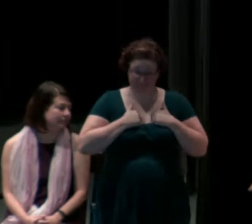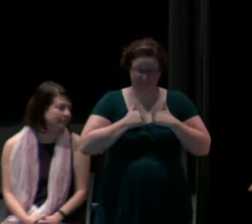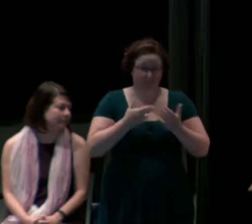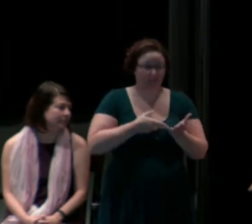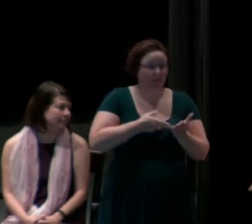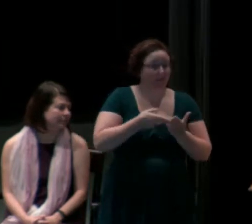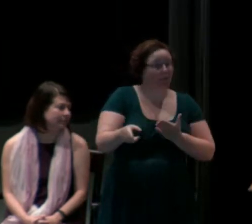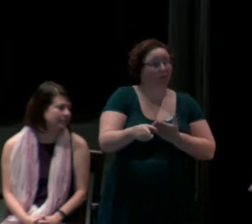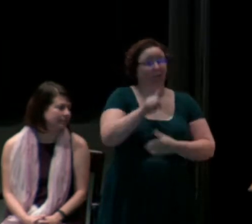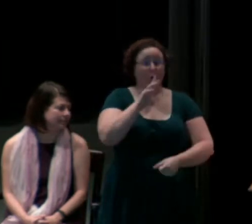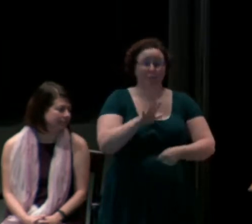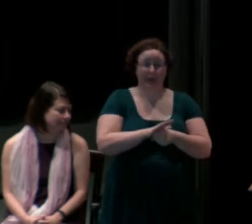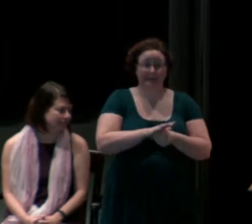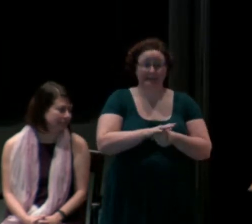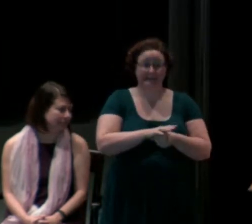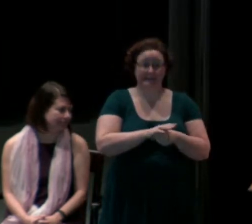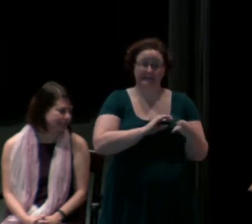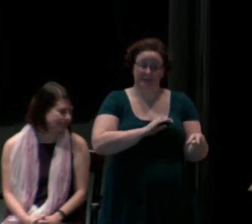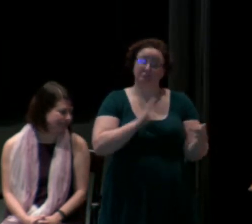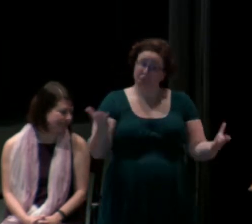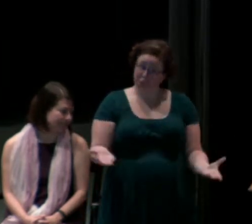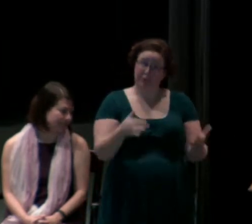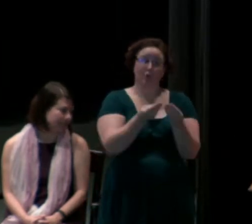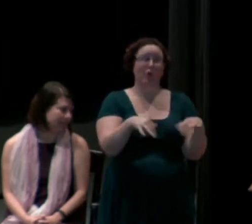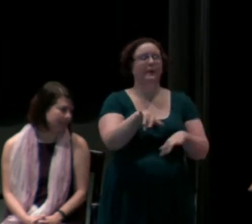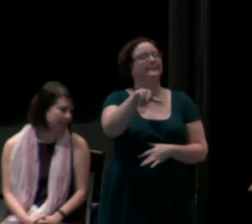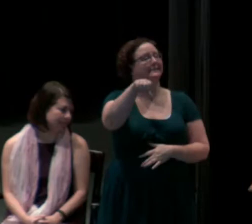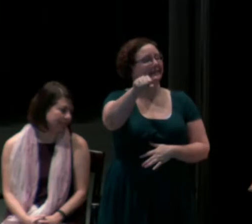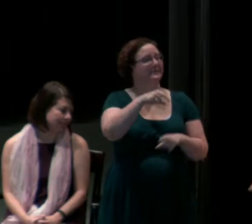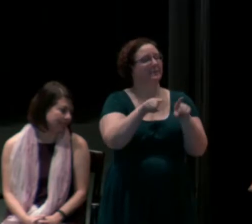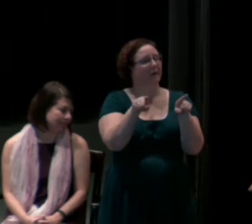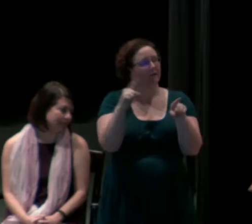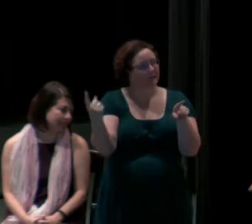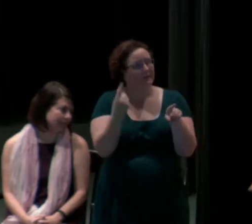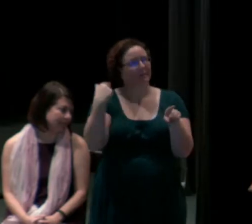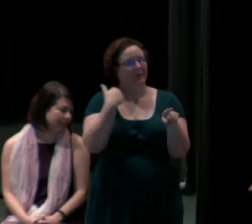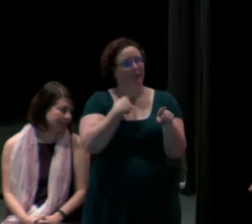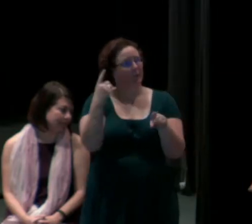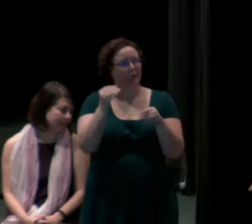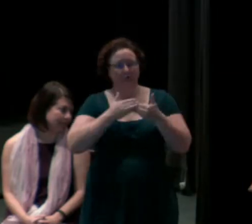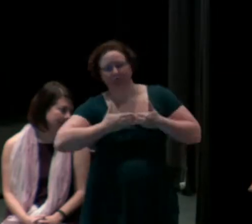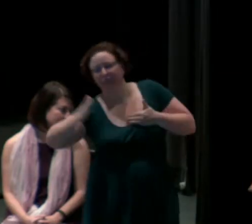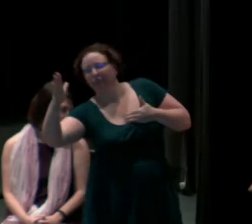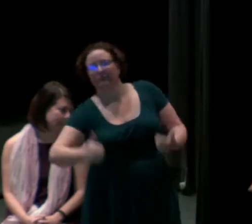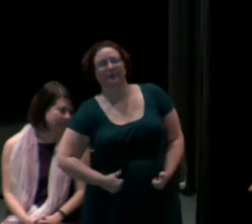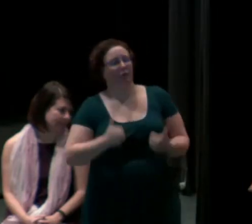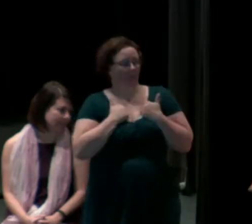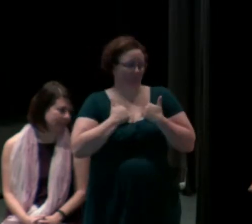pledge is one not only while we're on our campus, but something that we will do for the rest of our